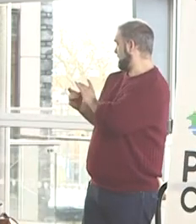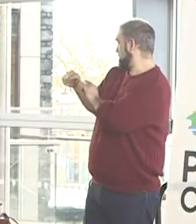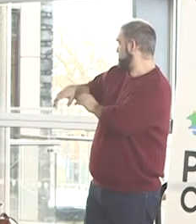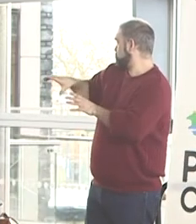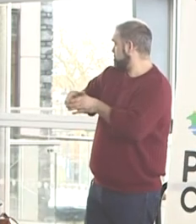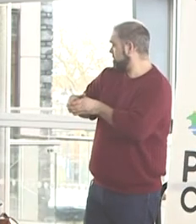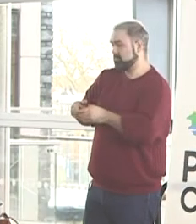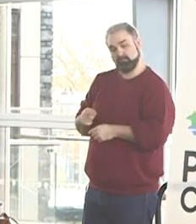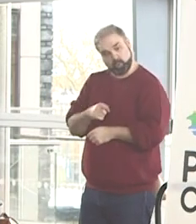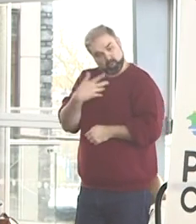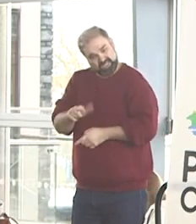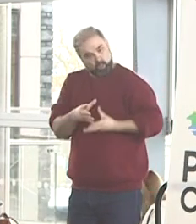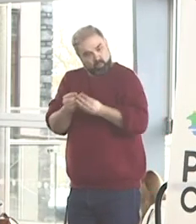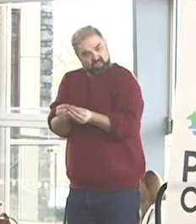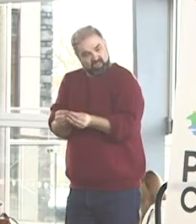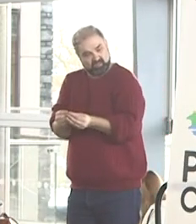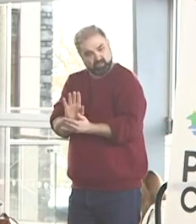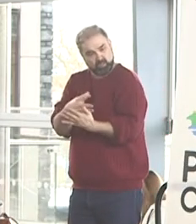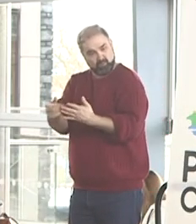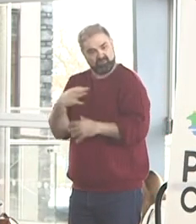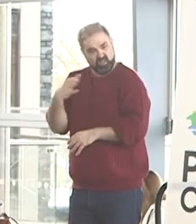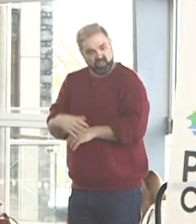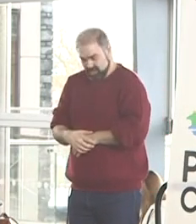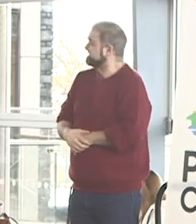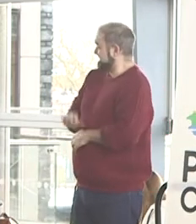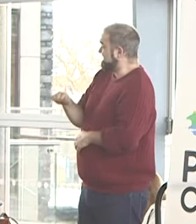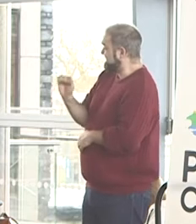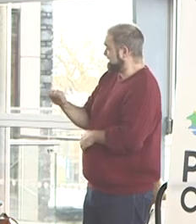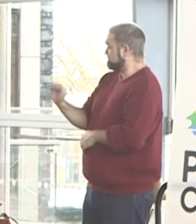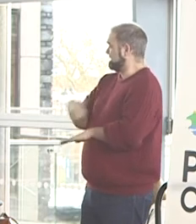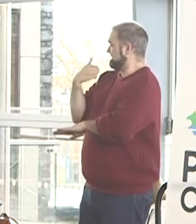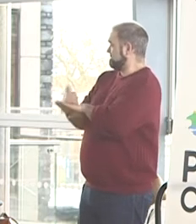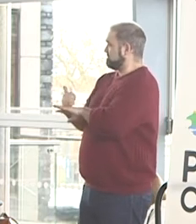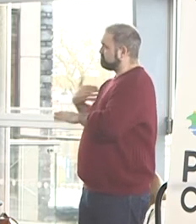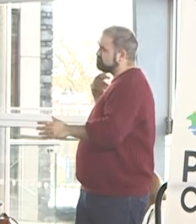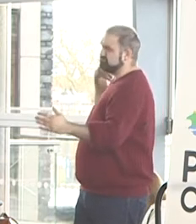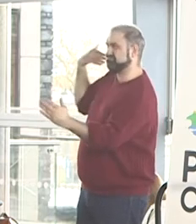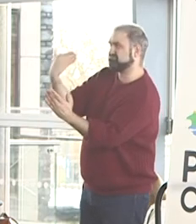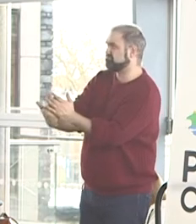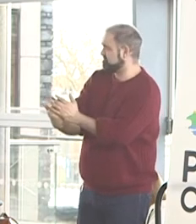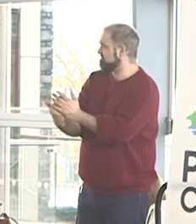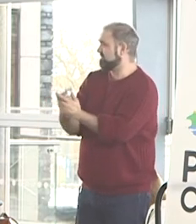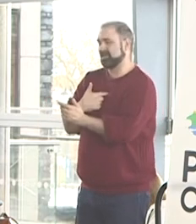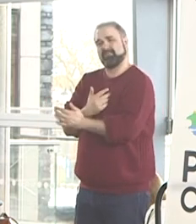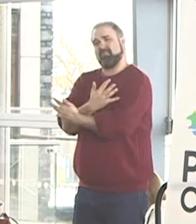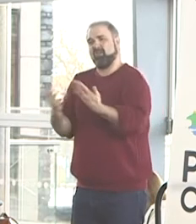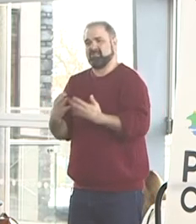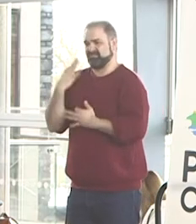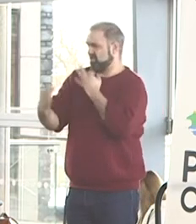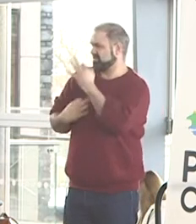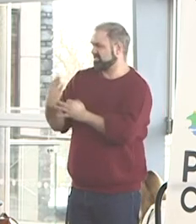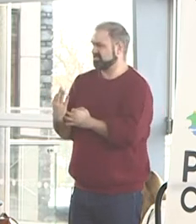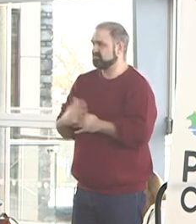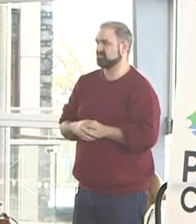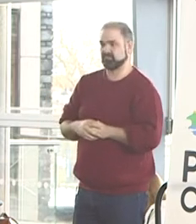But you're still with them now, aren't you? I am still a switchboard volunteer. I'm one of the longest-standing volunteers. I've had lots of roles in the organisation over the